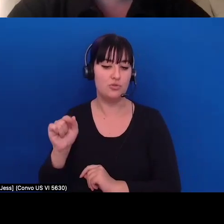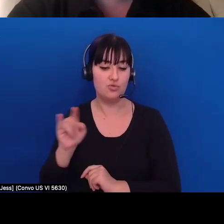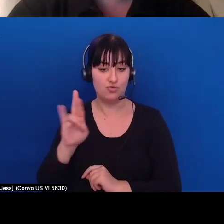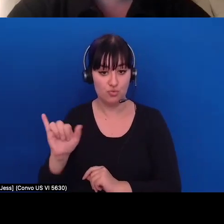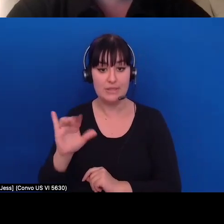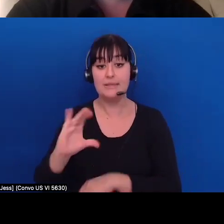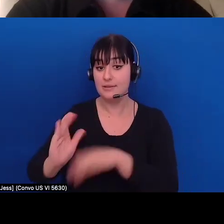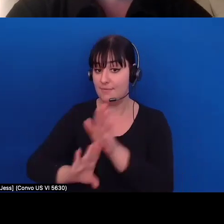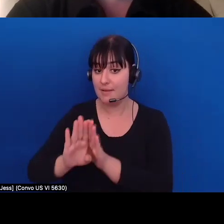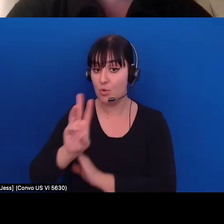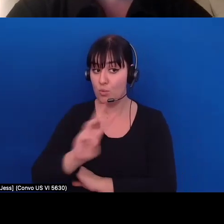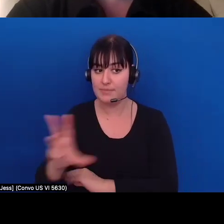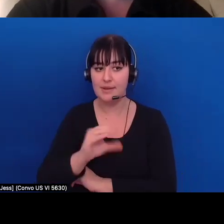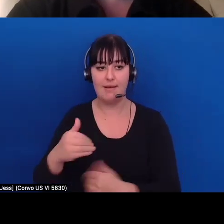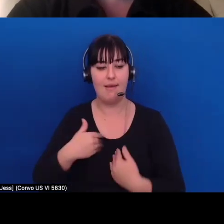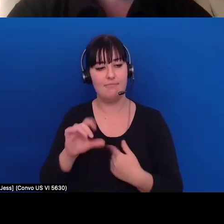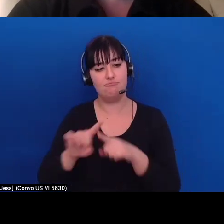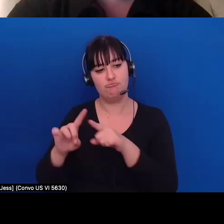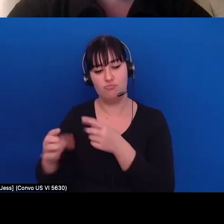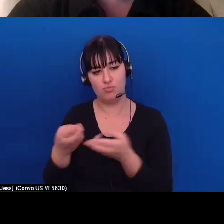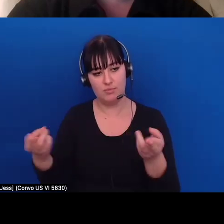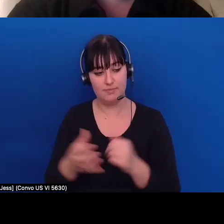sources. Section